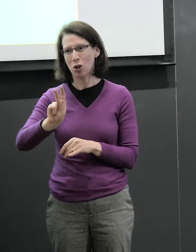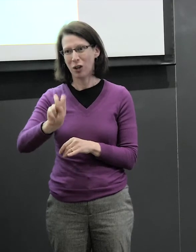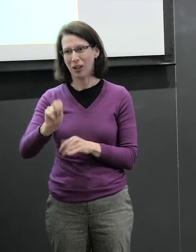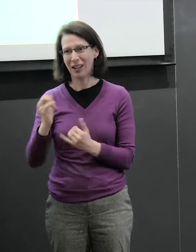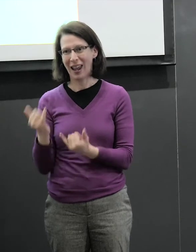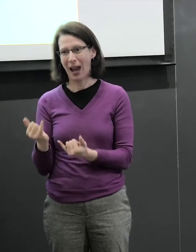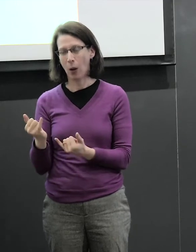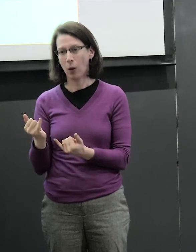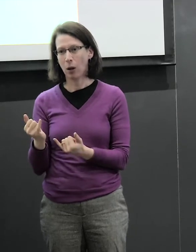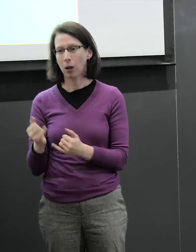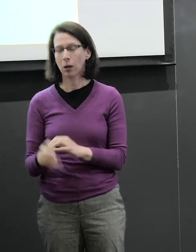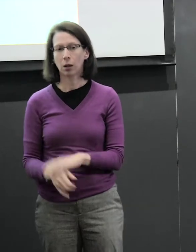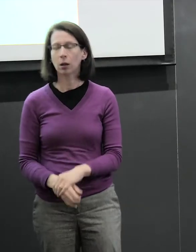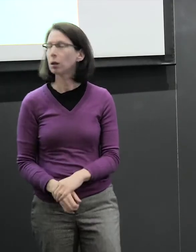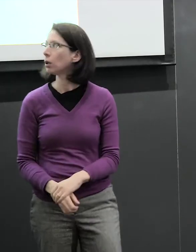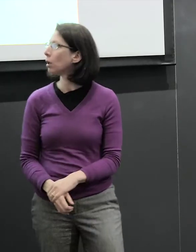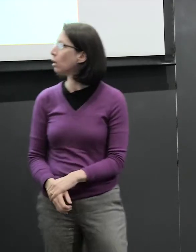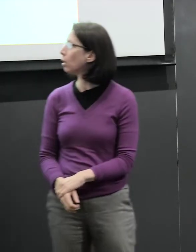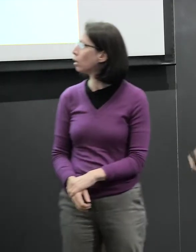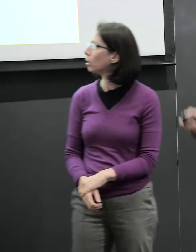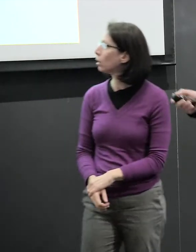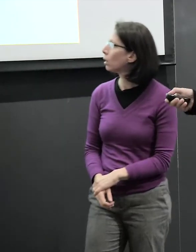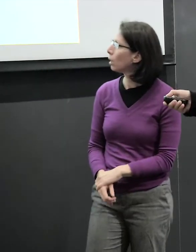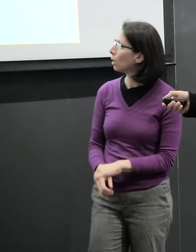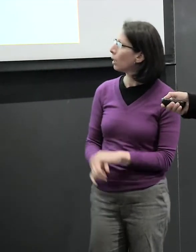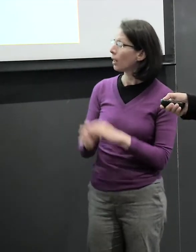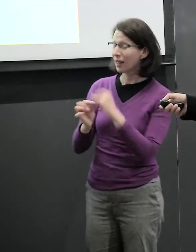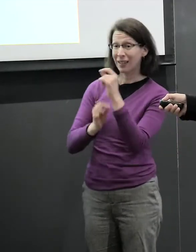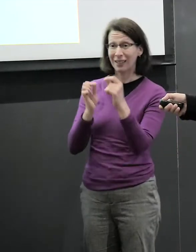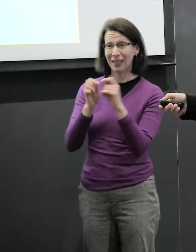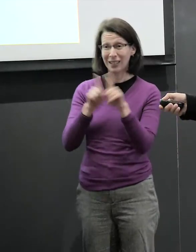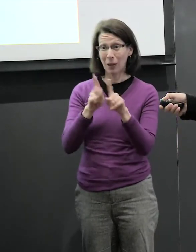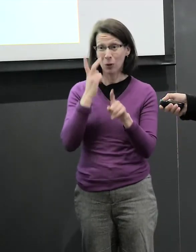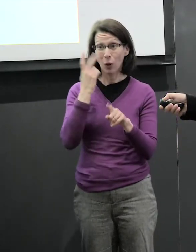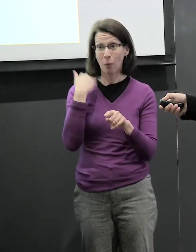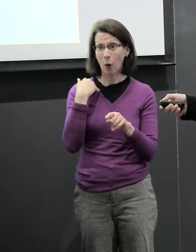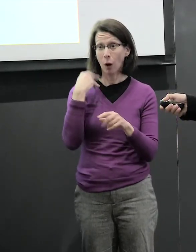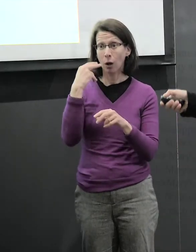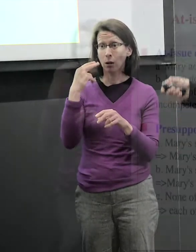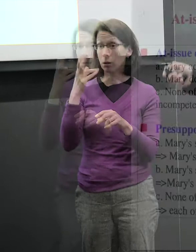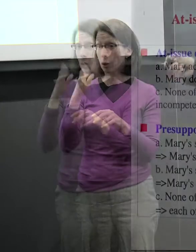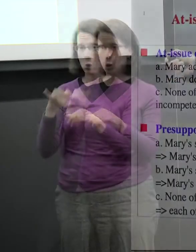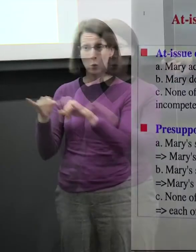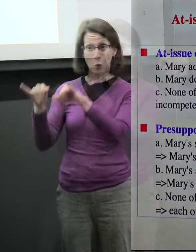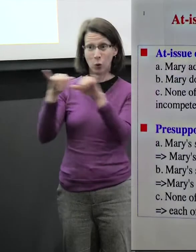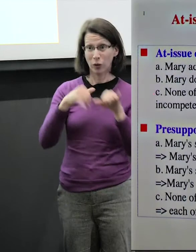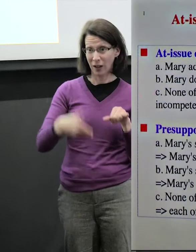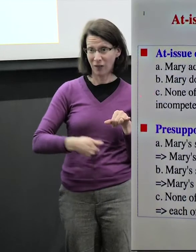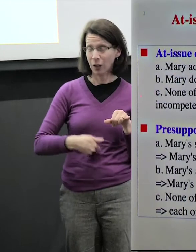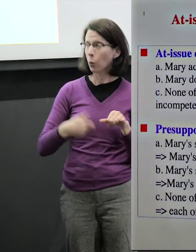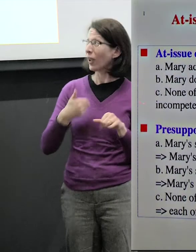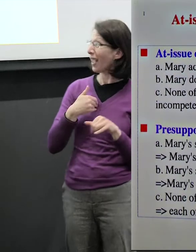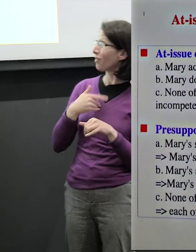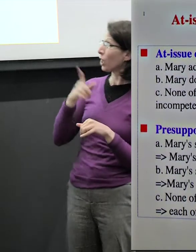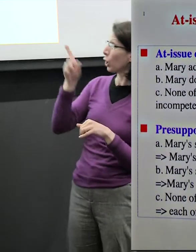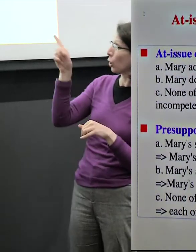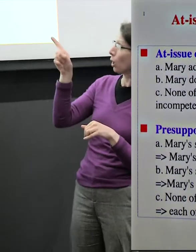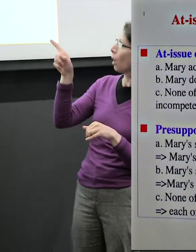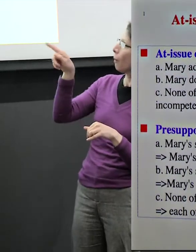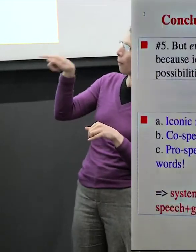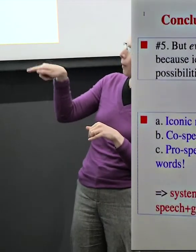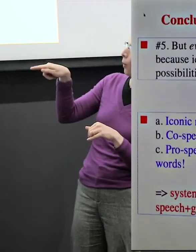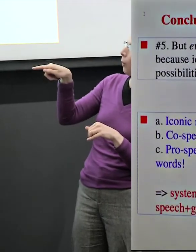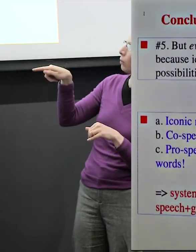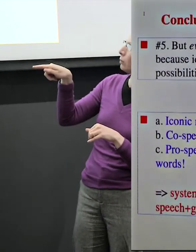So that's exactly what we saw before, right? That's the universal inference that we got in this case and that we didn't get.